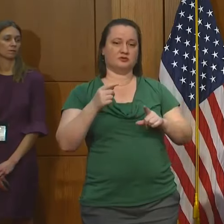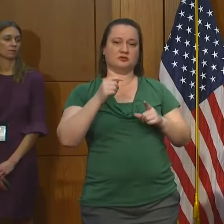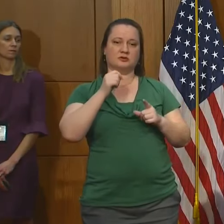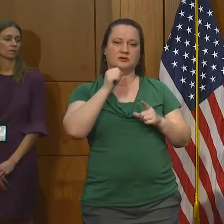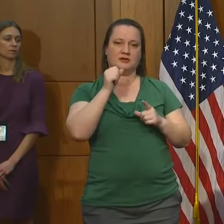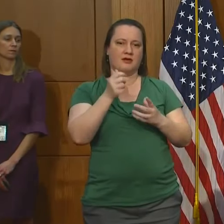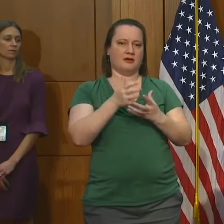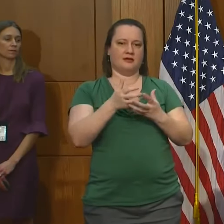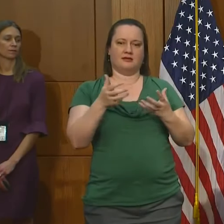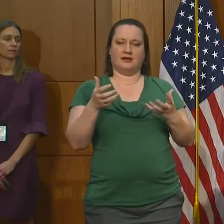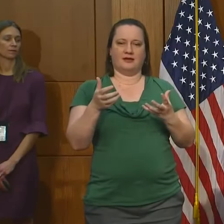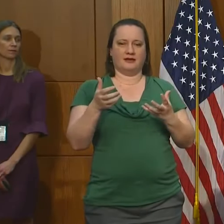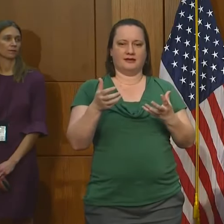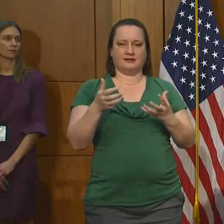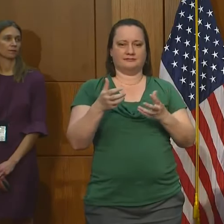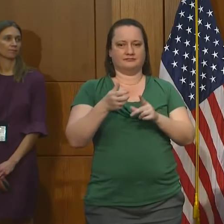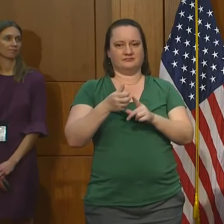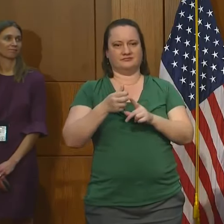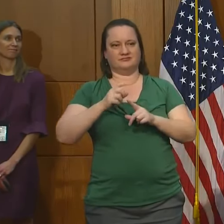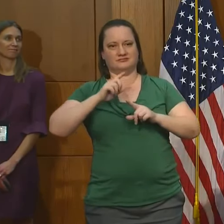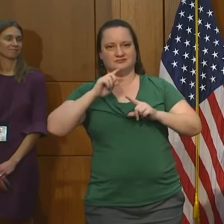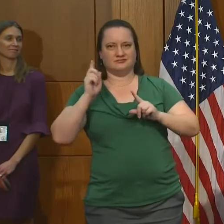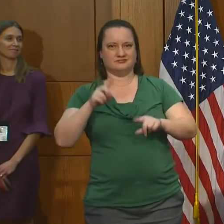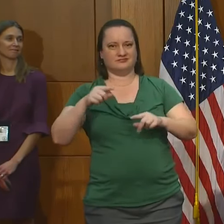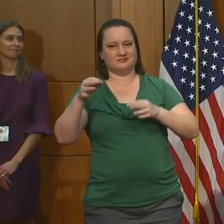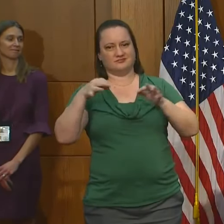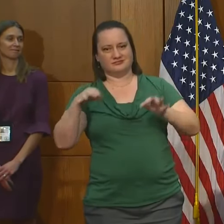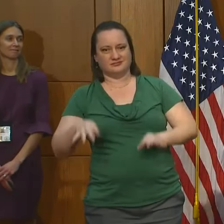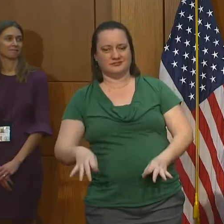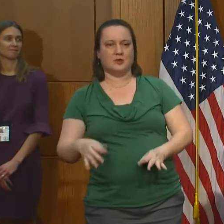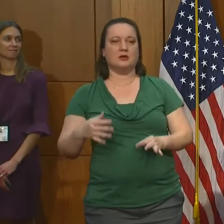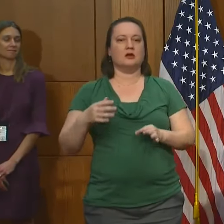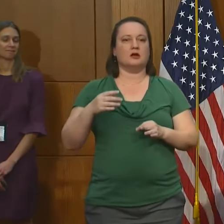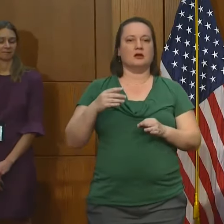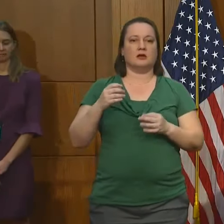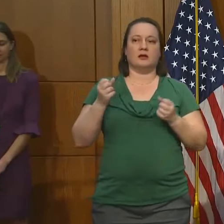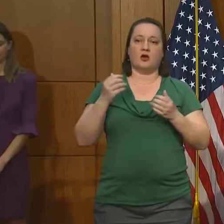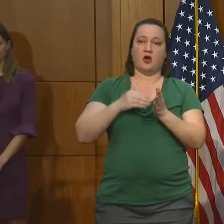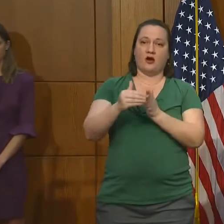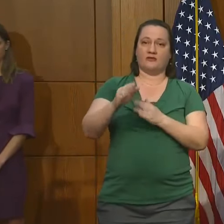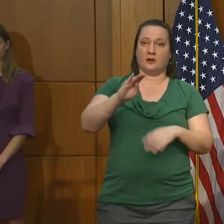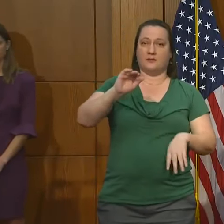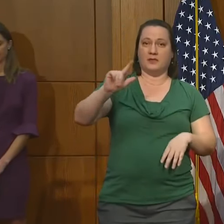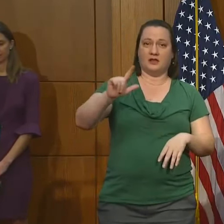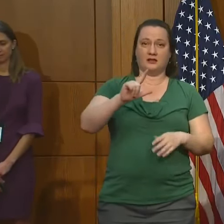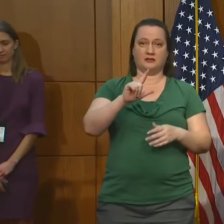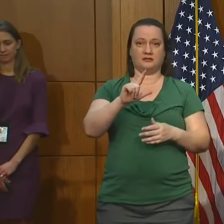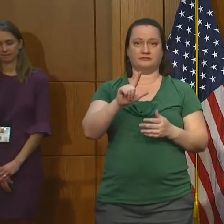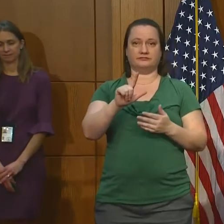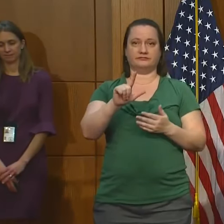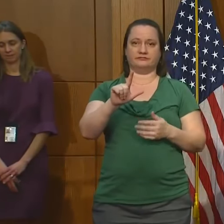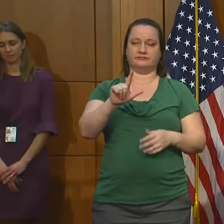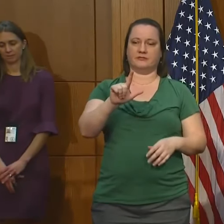I'm asked about that often. Do I support it? And it's not always as straightforward